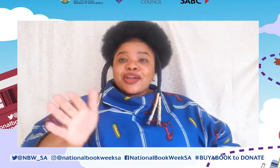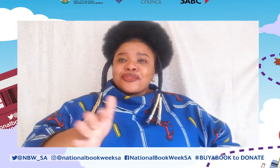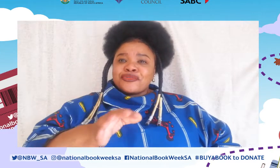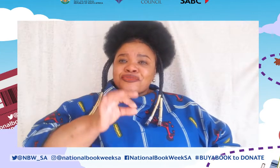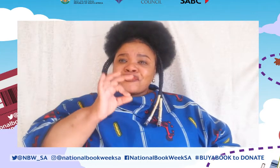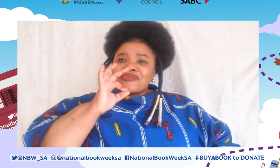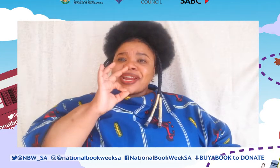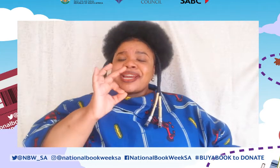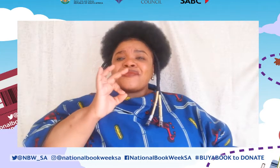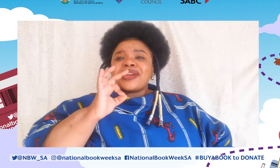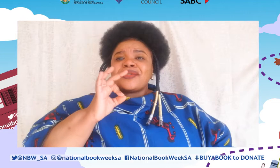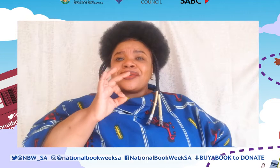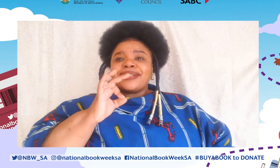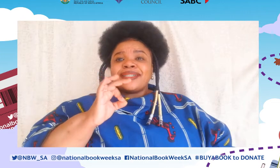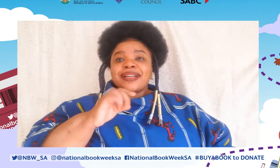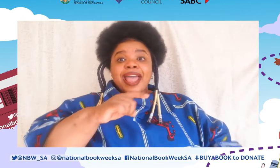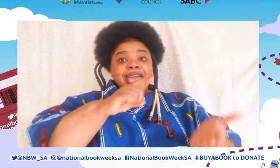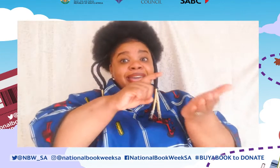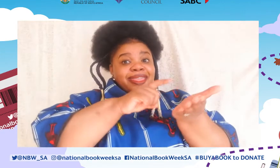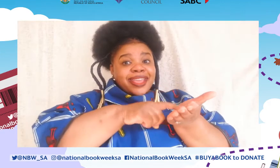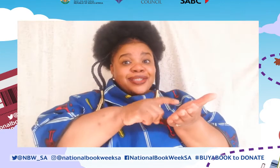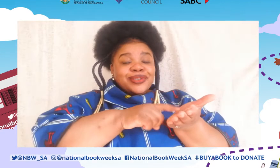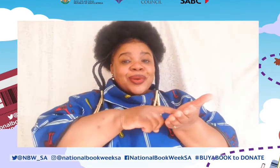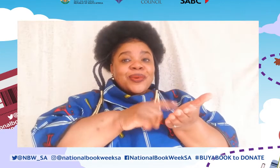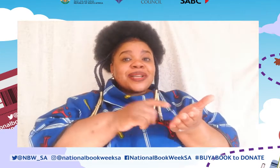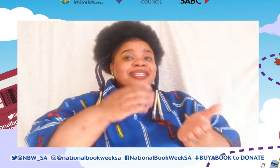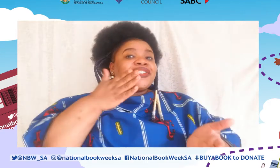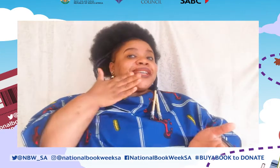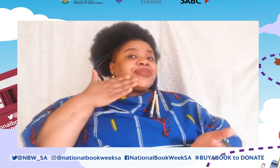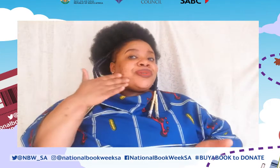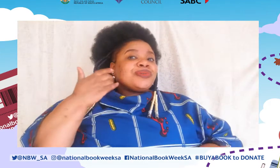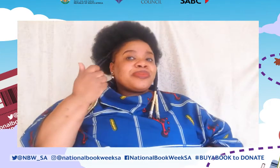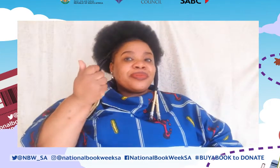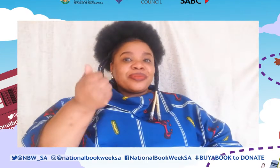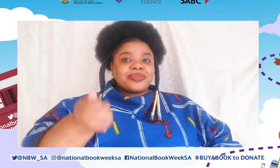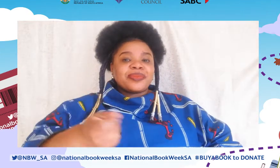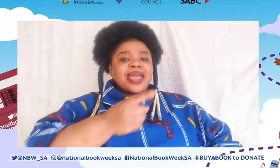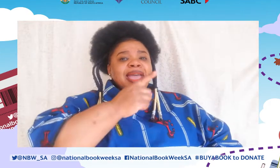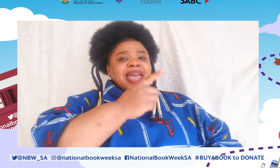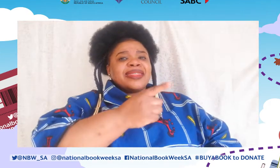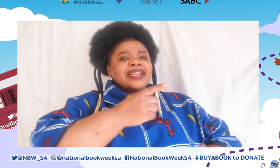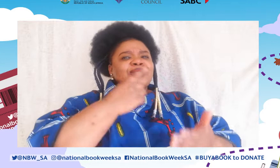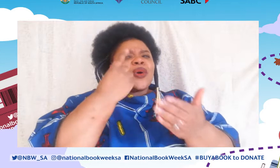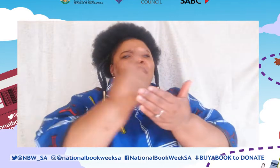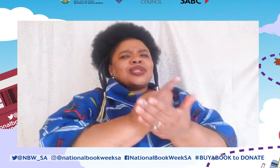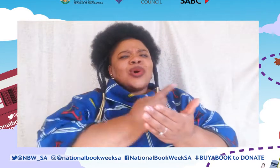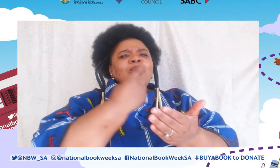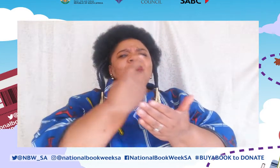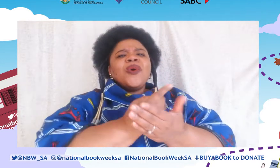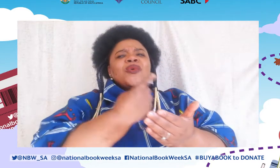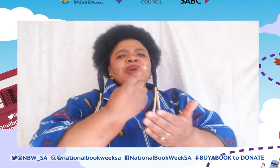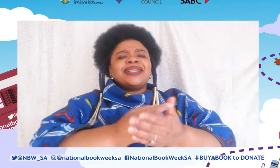tasted really, really good. This was a chicken soup, and this